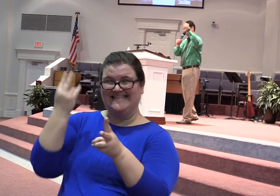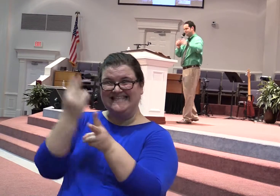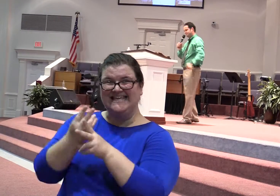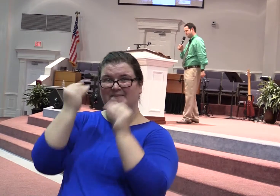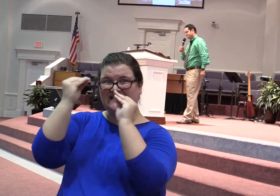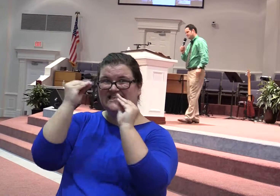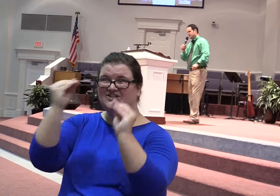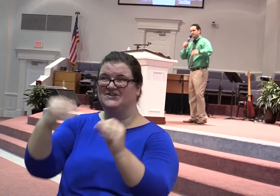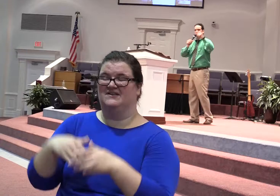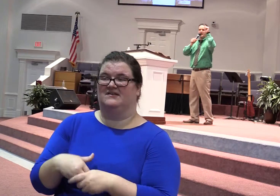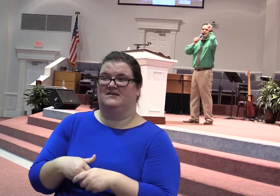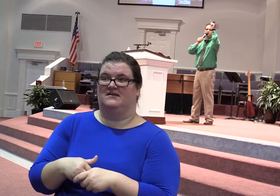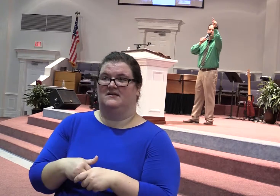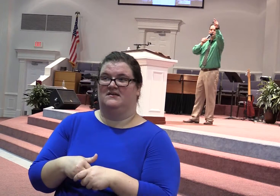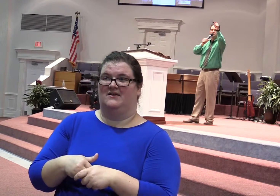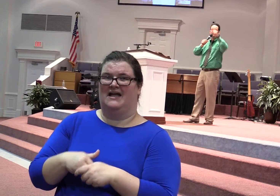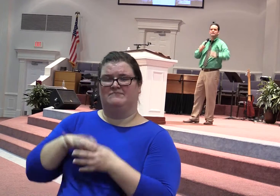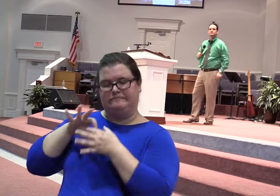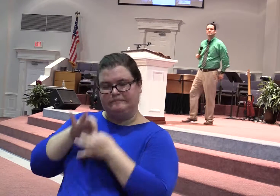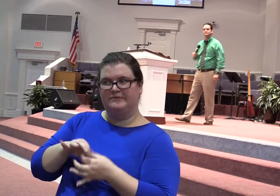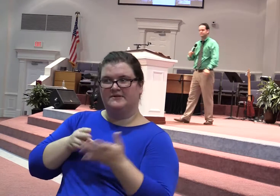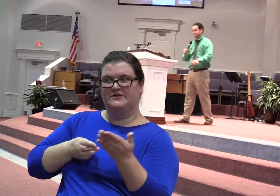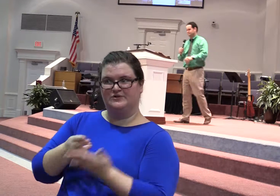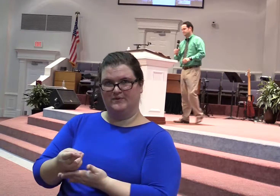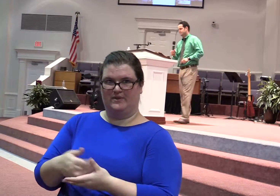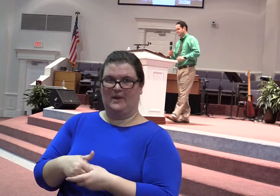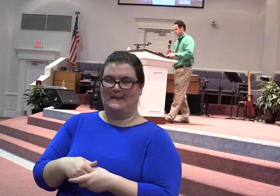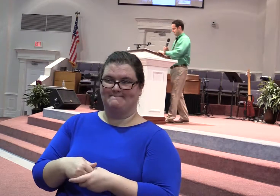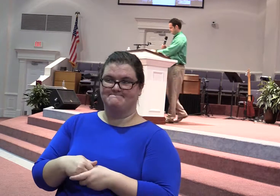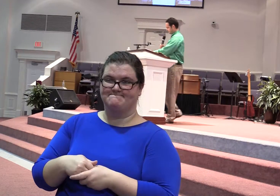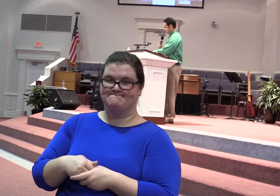doctrine. Stay in truth. Come on.